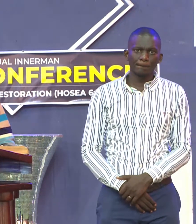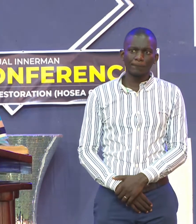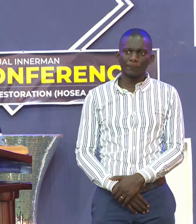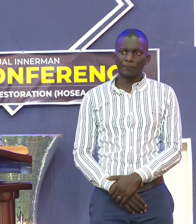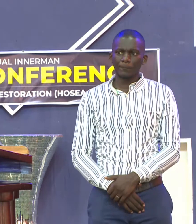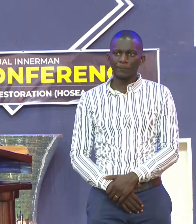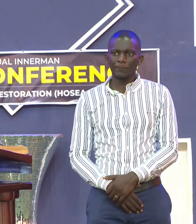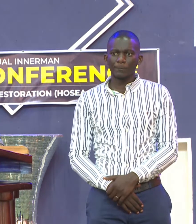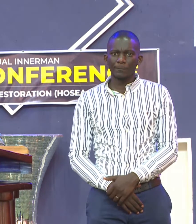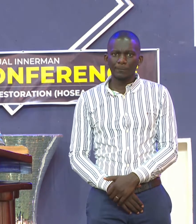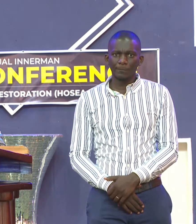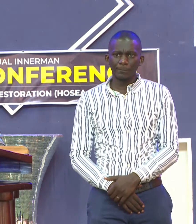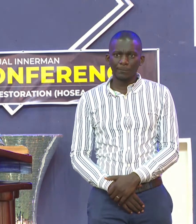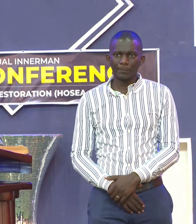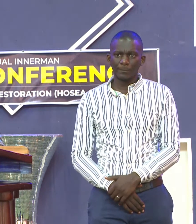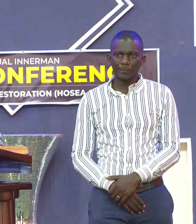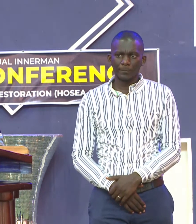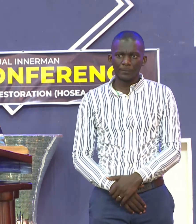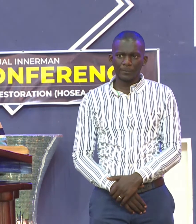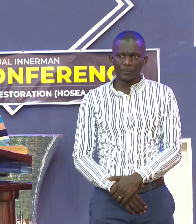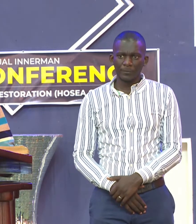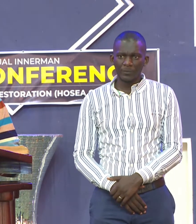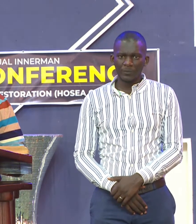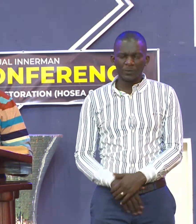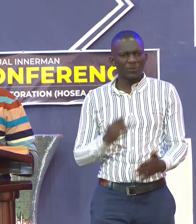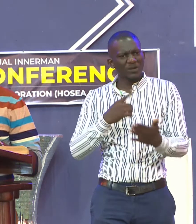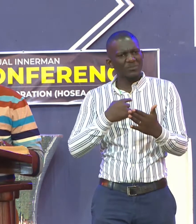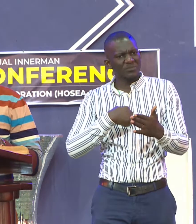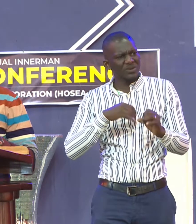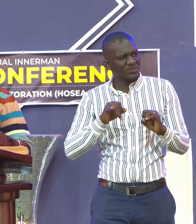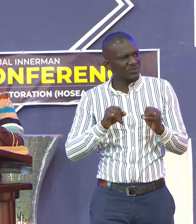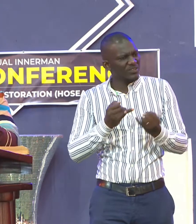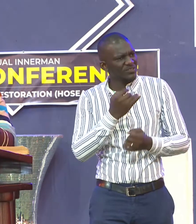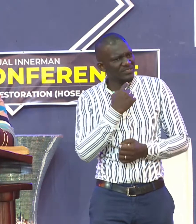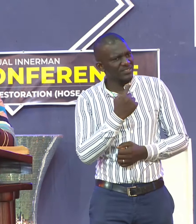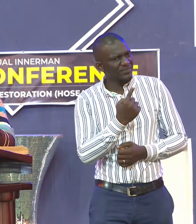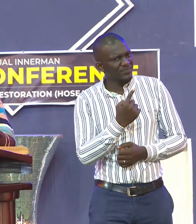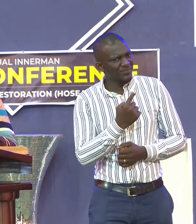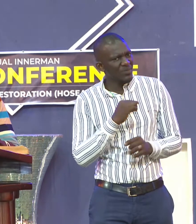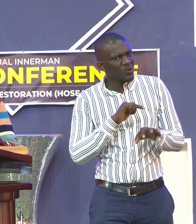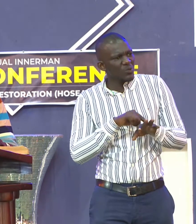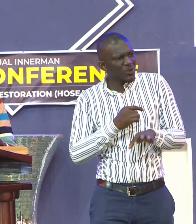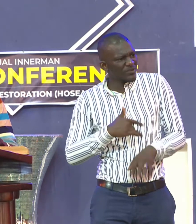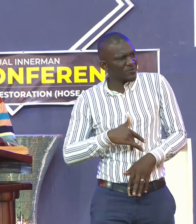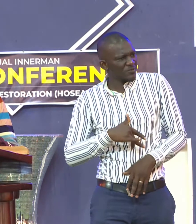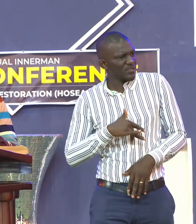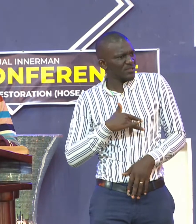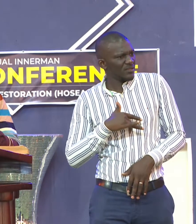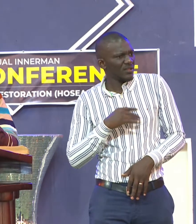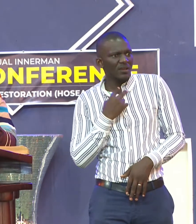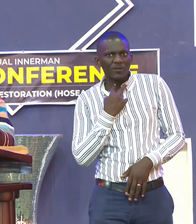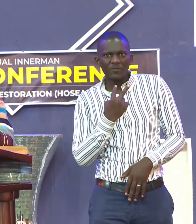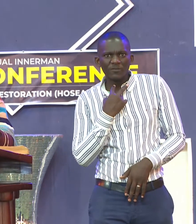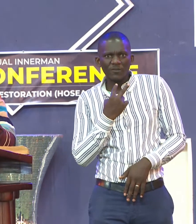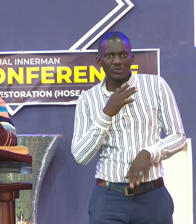wounds that they had caused you. What am I trying to mean? When you hearken to a